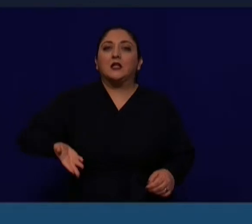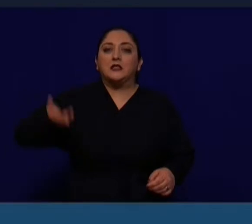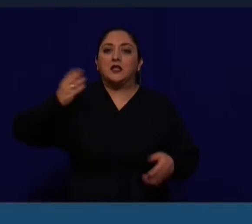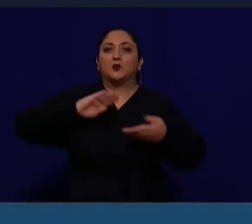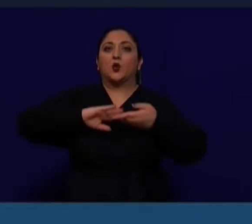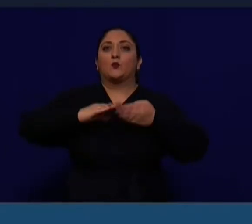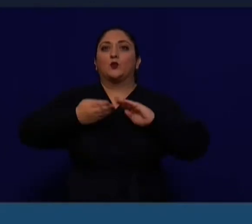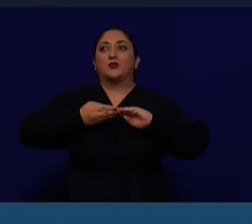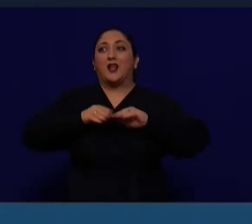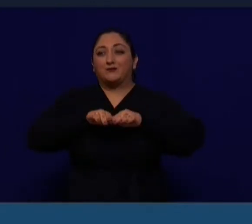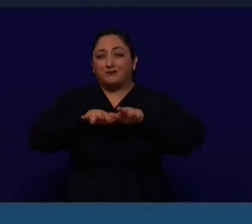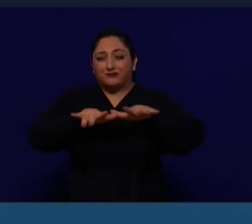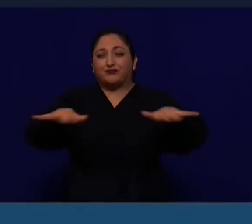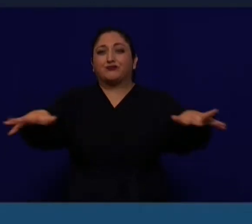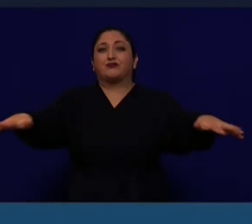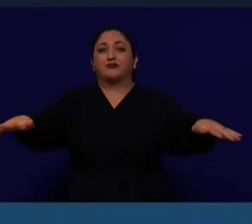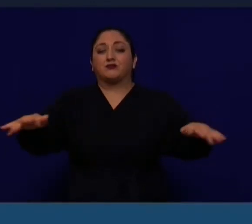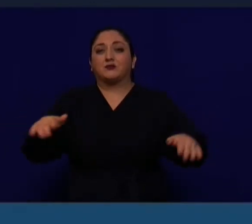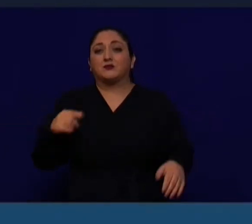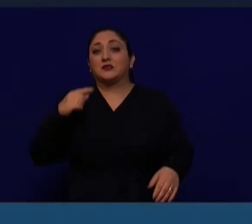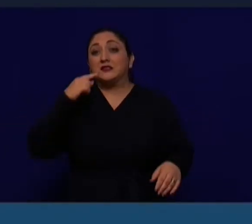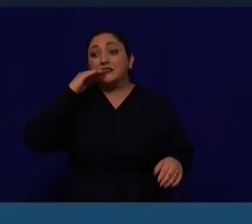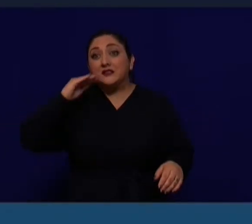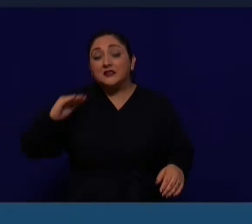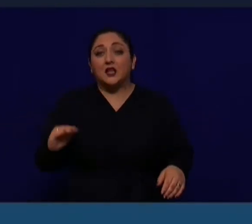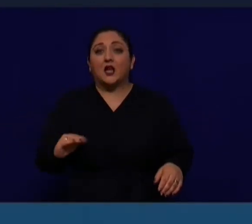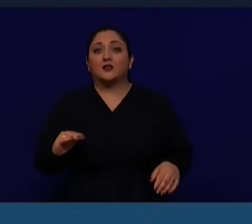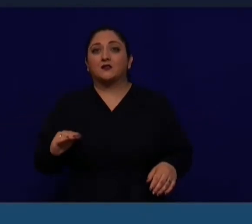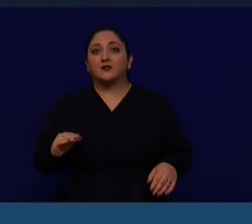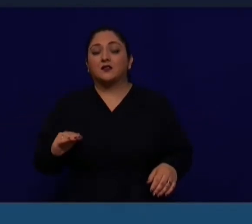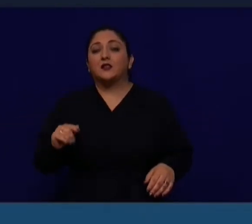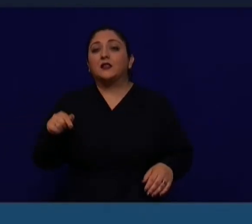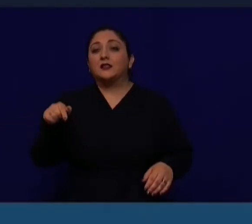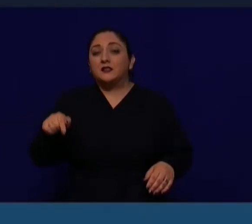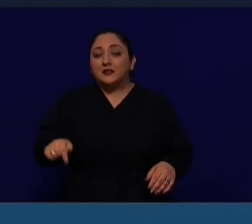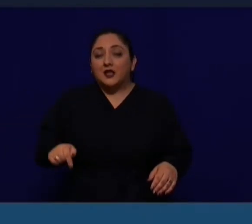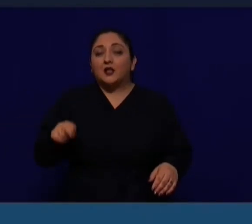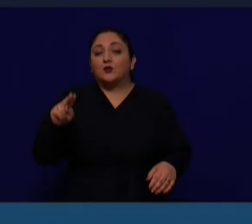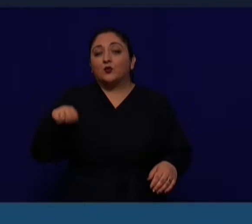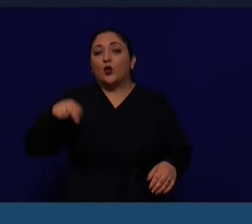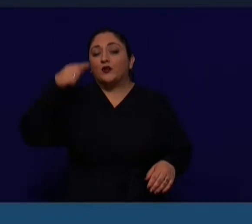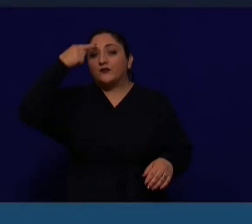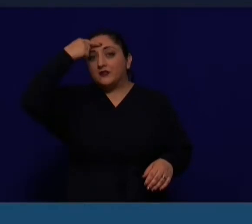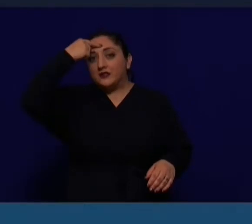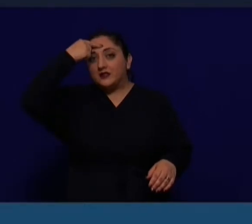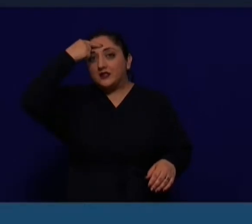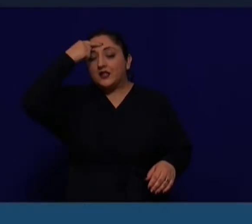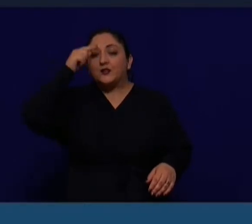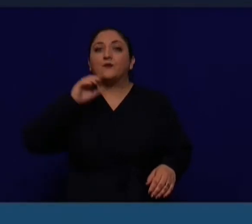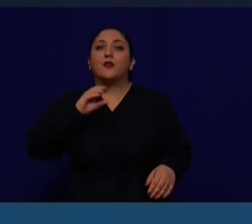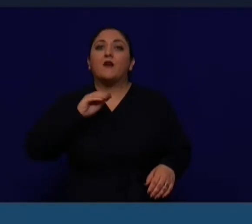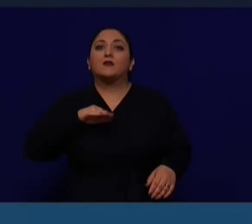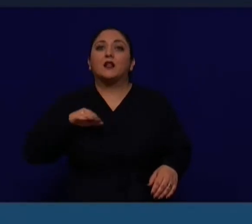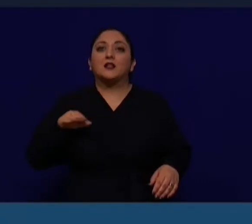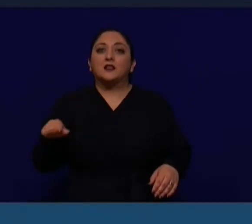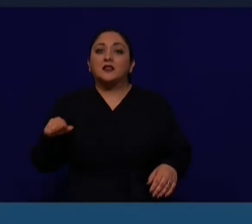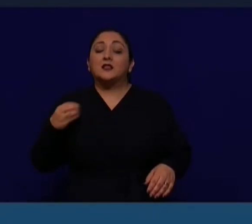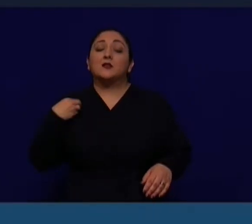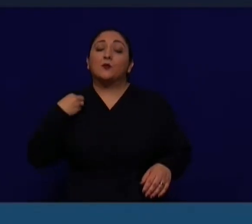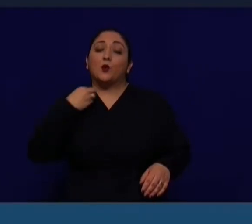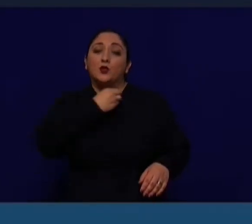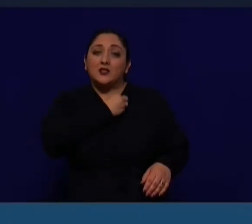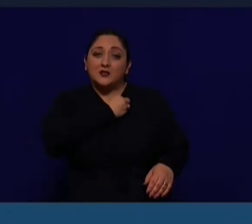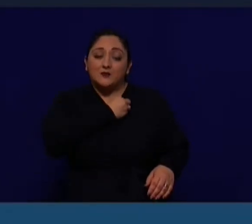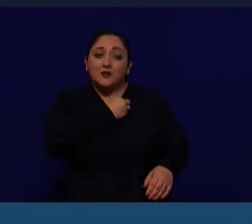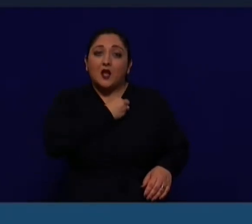qegħdin jiġu affettwati li huma ta' etajiet iżgħar li jkun rifless dirett ukoll fl-ammonti ta' nies li jkunu qegħdin jidħlu isptar ta' dawn